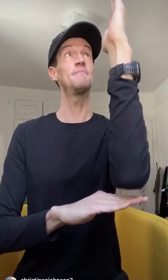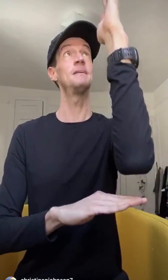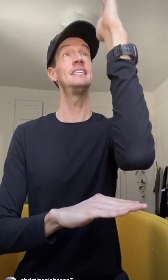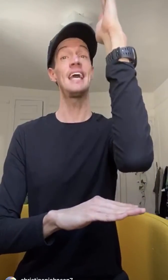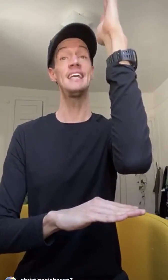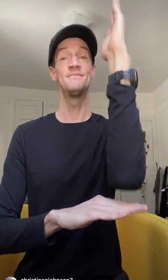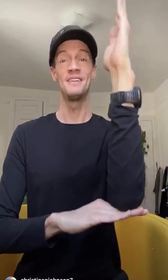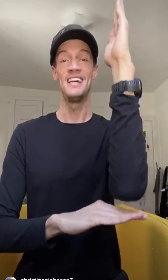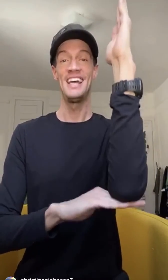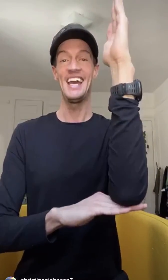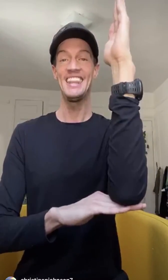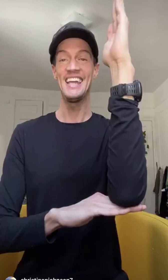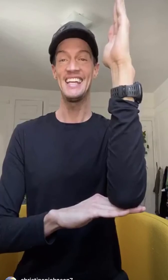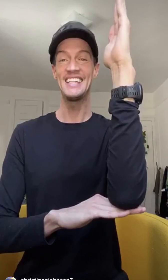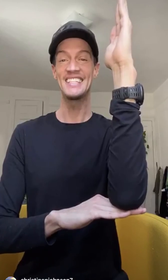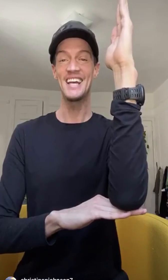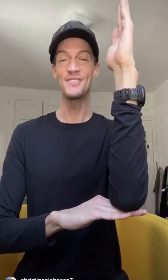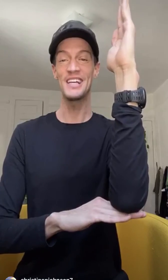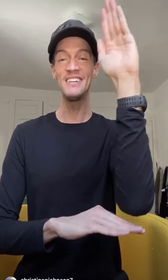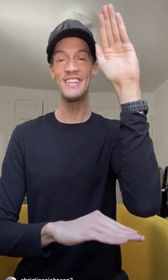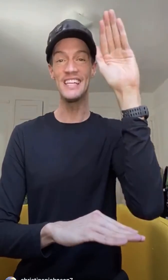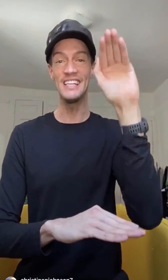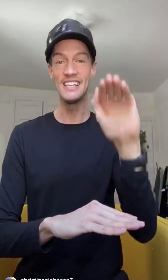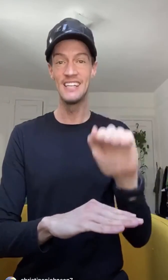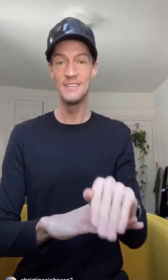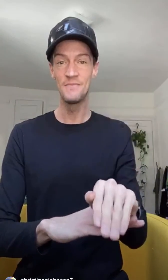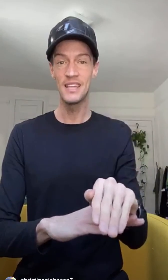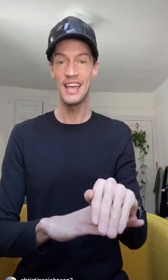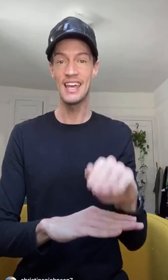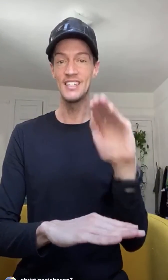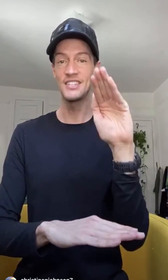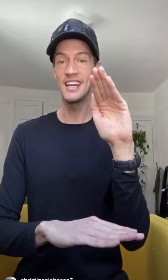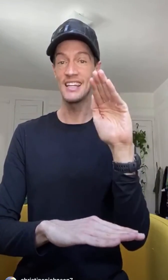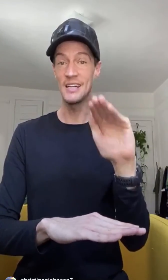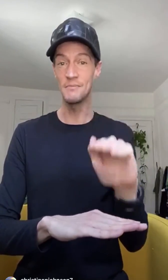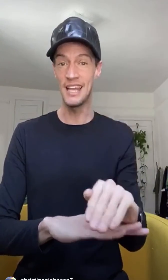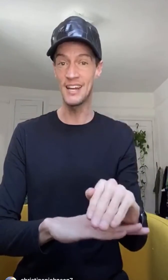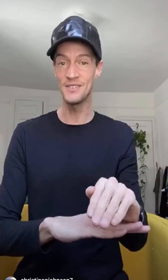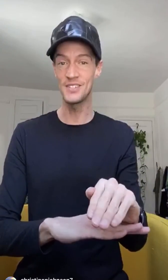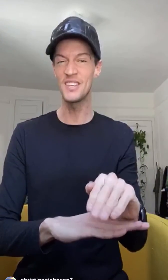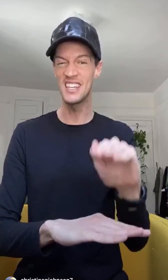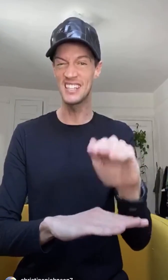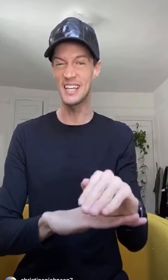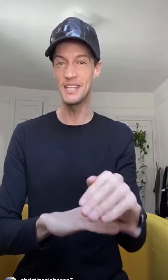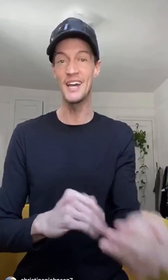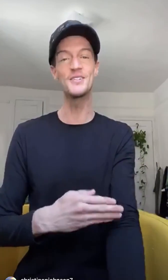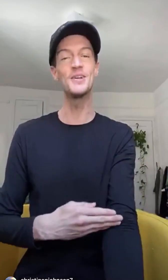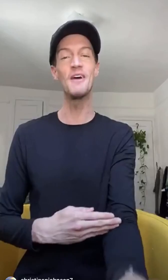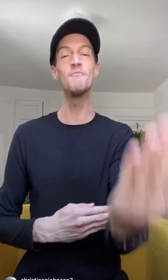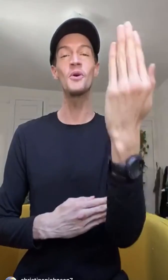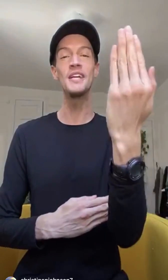the morning. And so this is a sign for morning. It's kind of the sun coming up. This is the sign